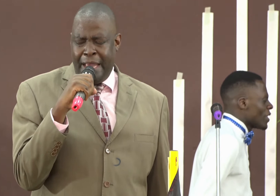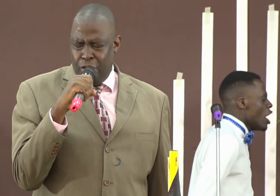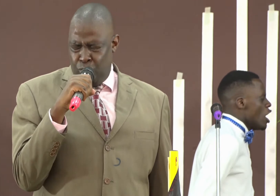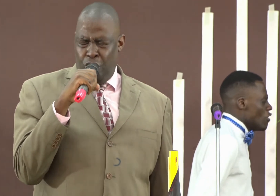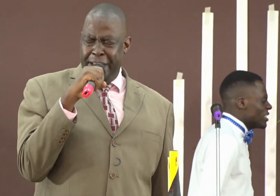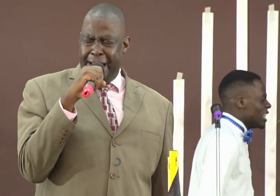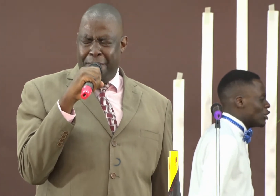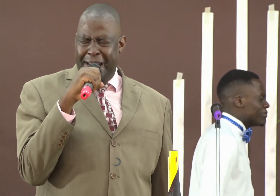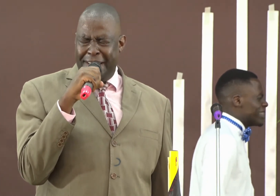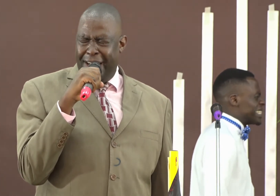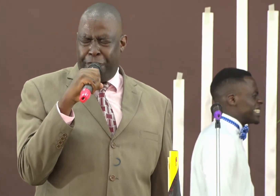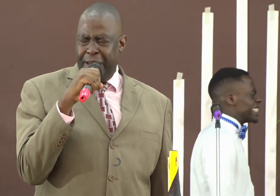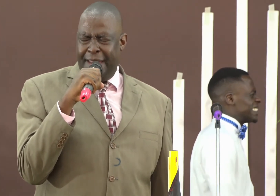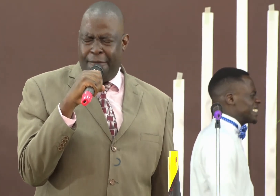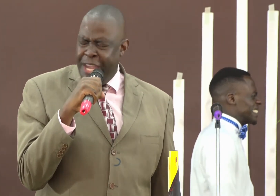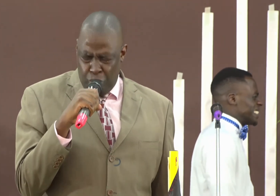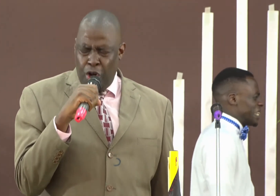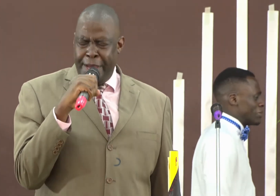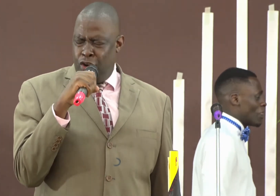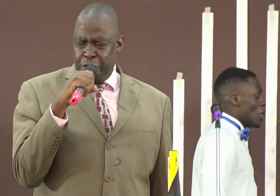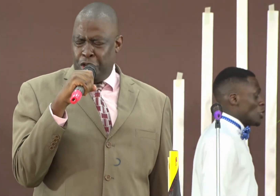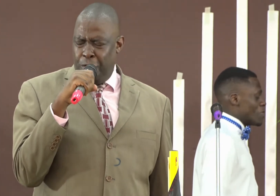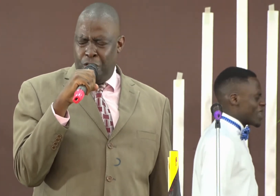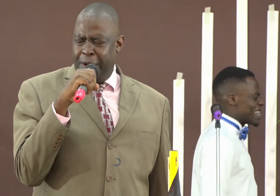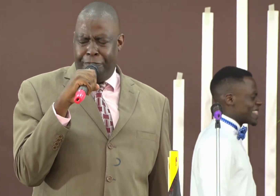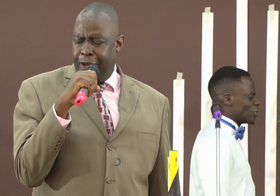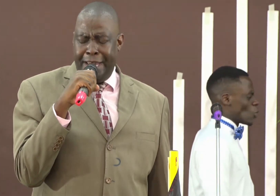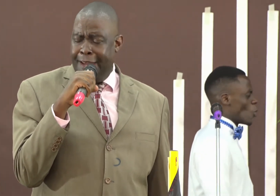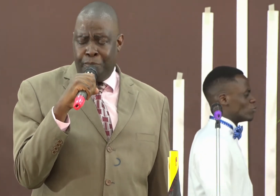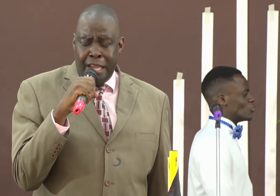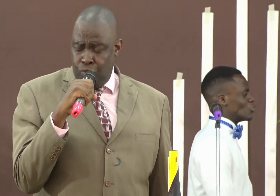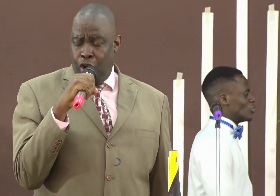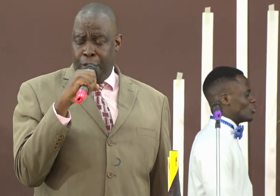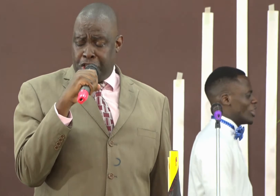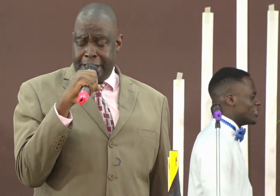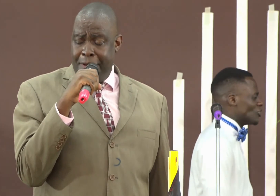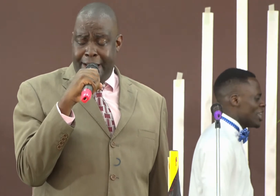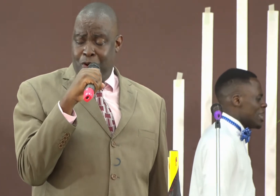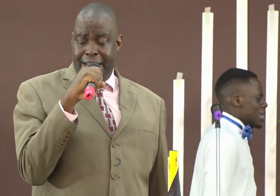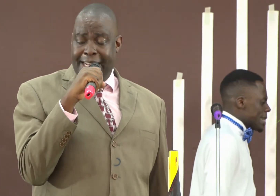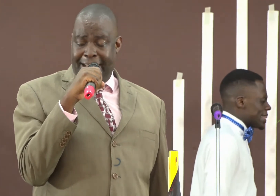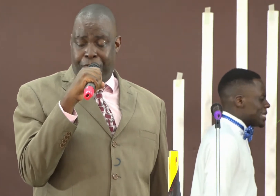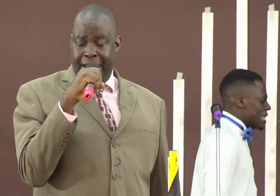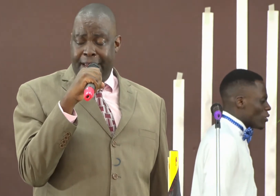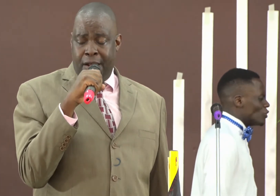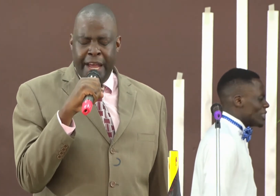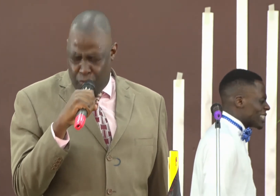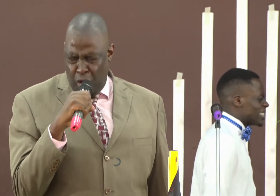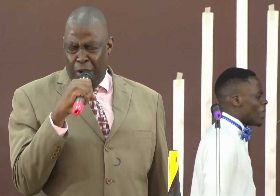jori wovera manye gafe wovera ntokobo bafe wovo sabira munda